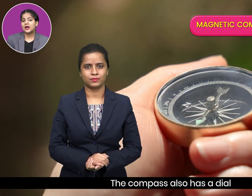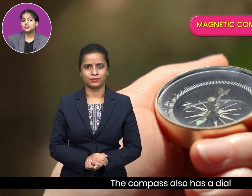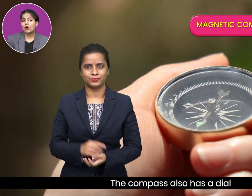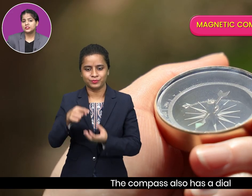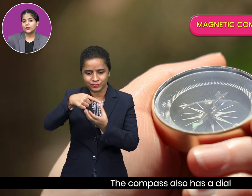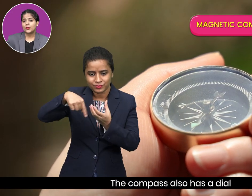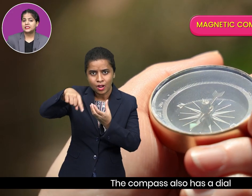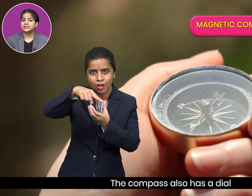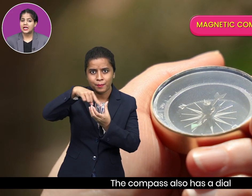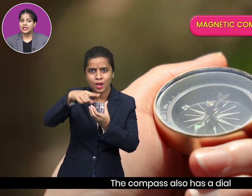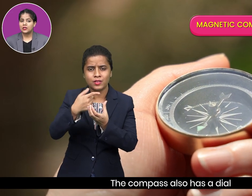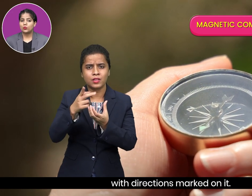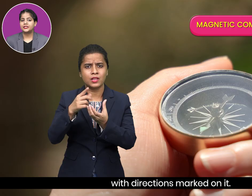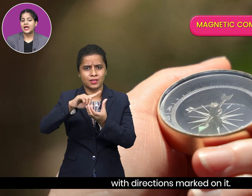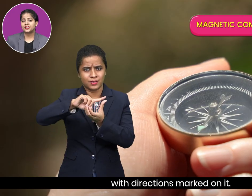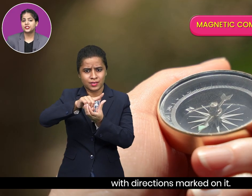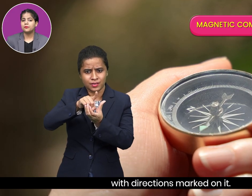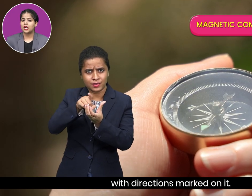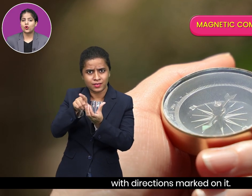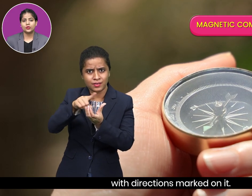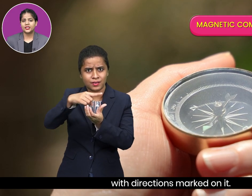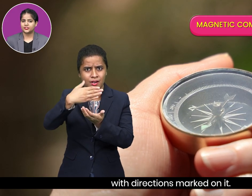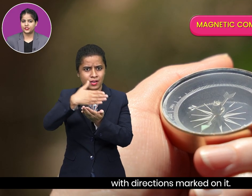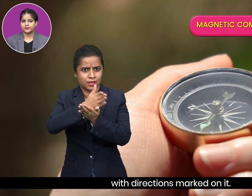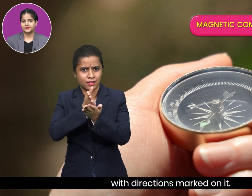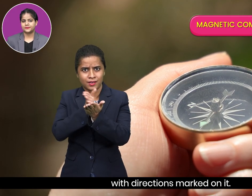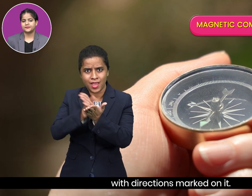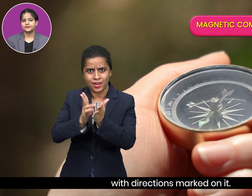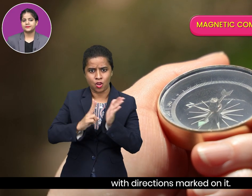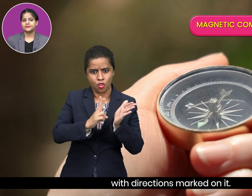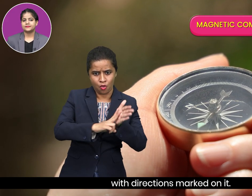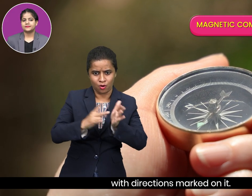The compass also has a dial with direction marked on it.